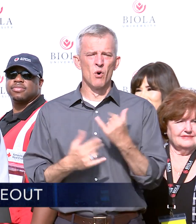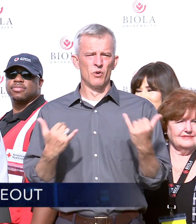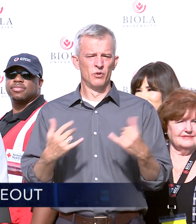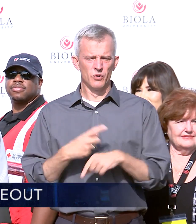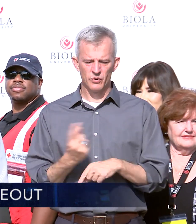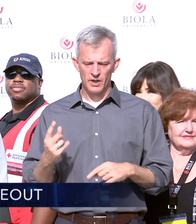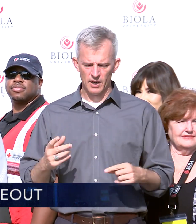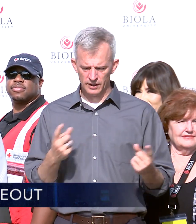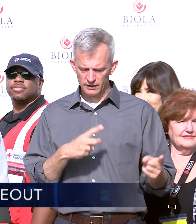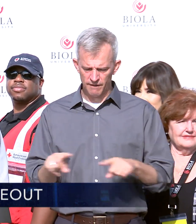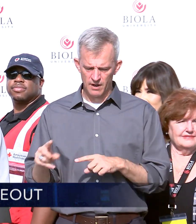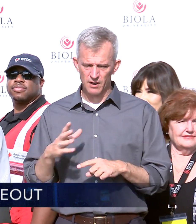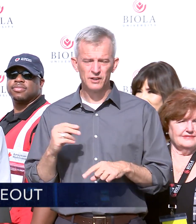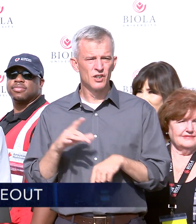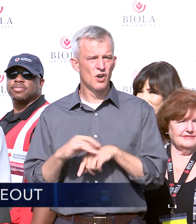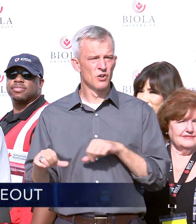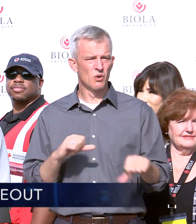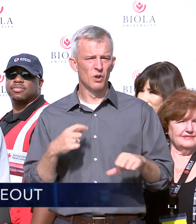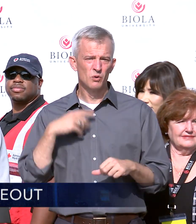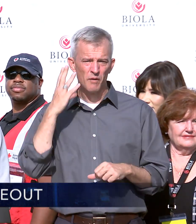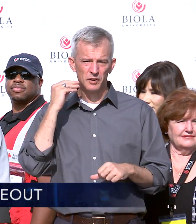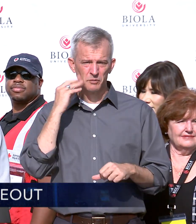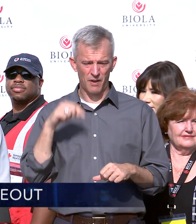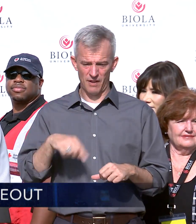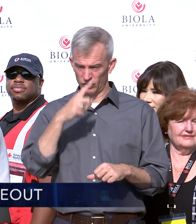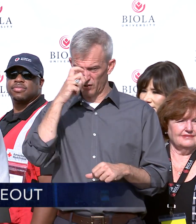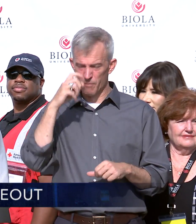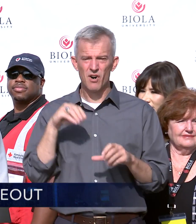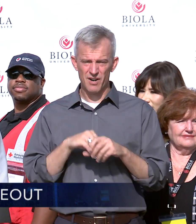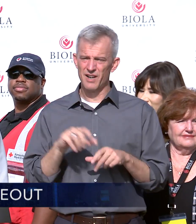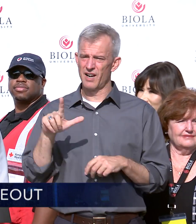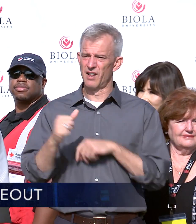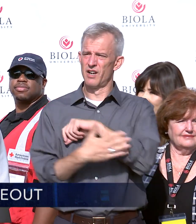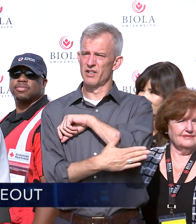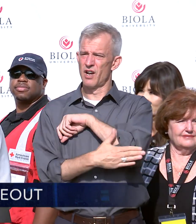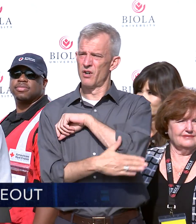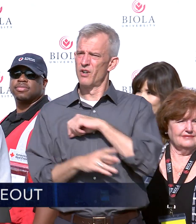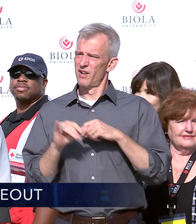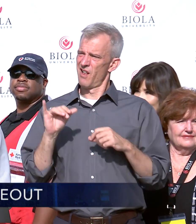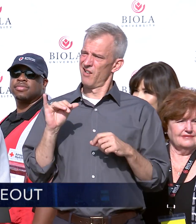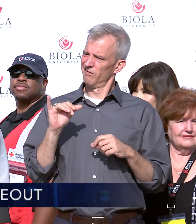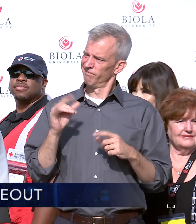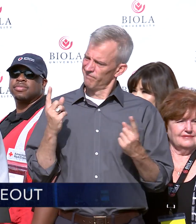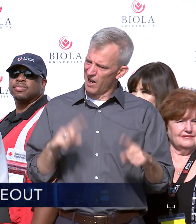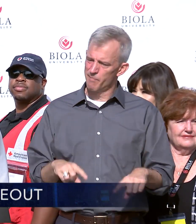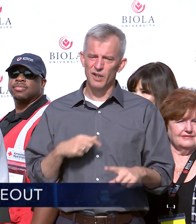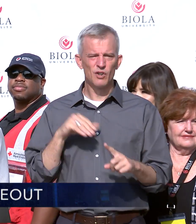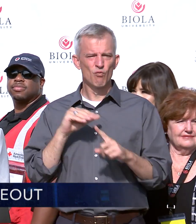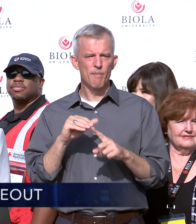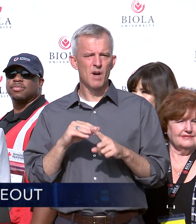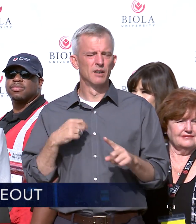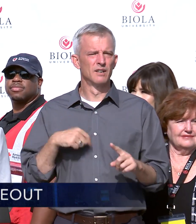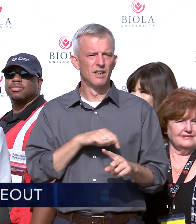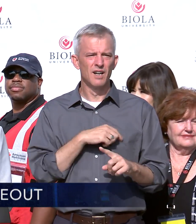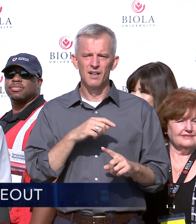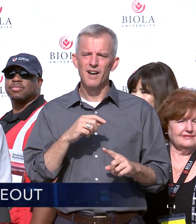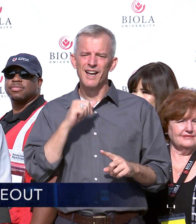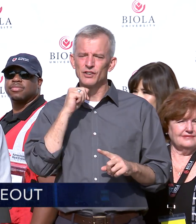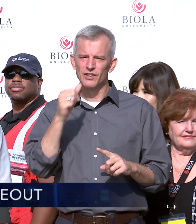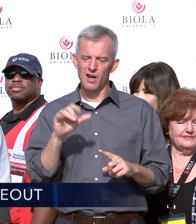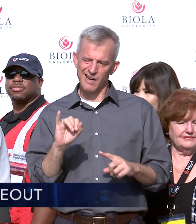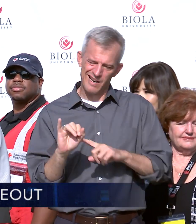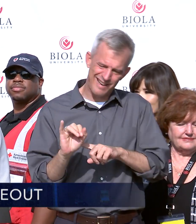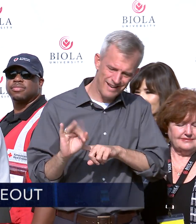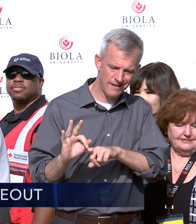of earthquakes we experienced this summer in LA County were reminders that it's not a matter of if